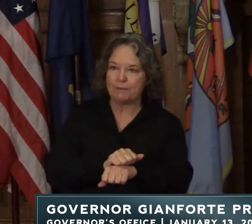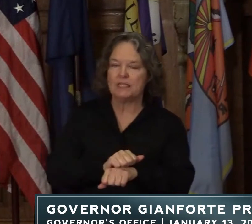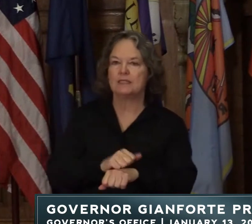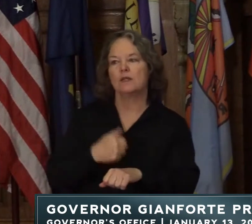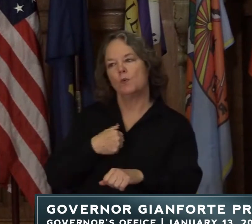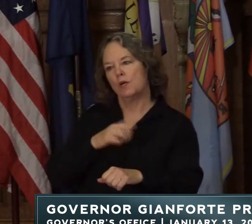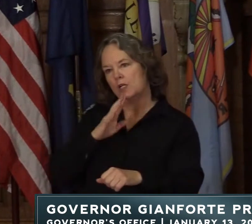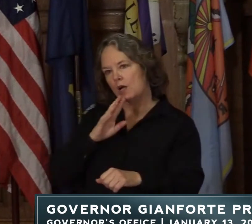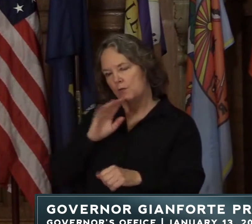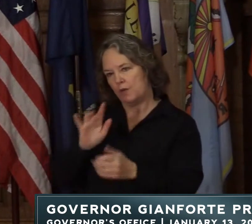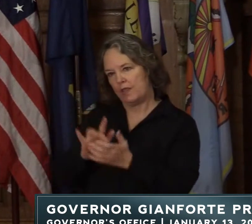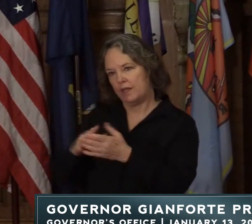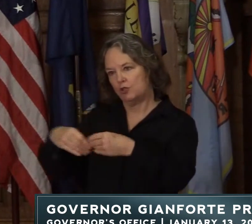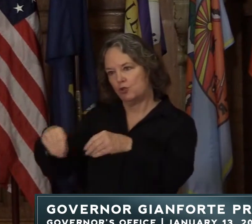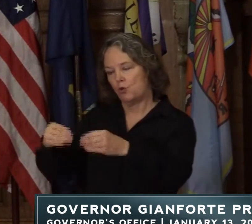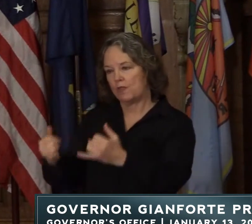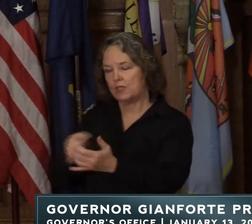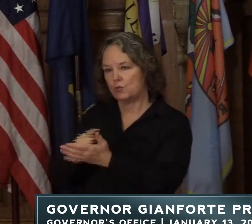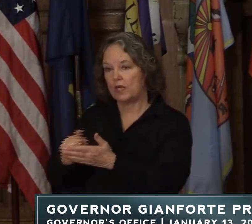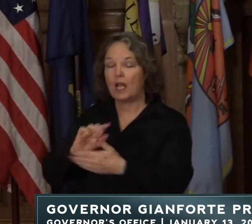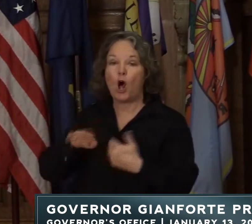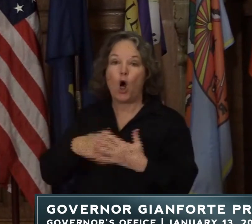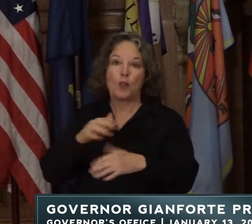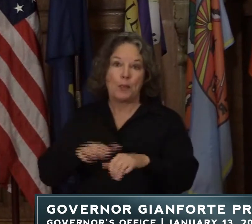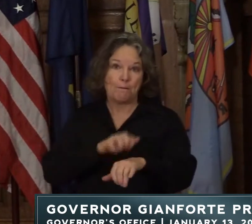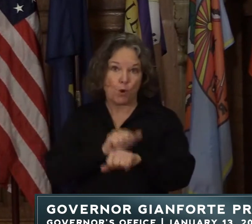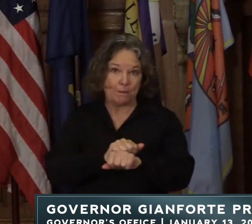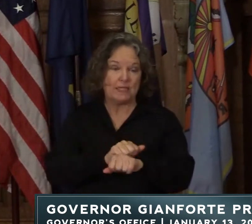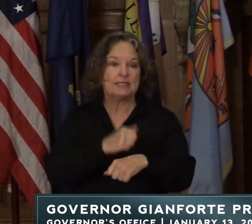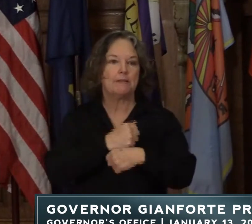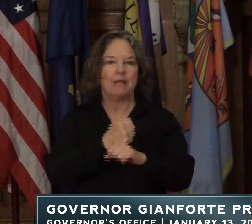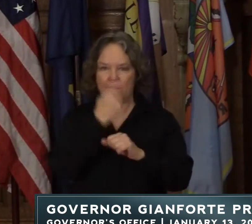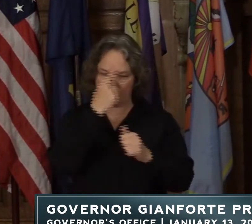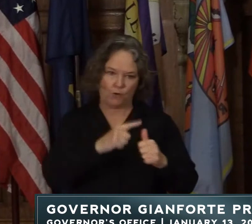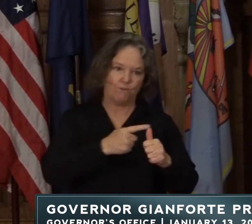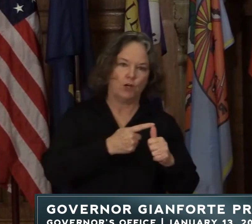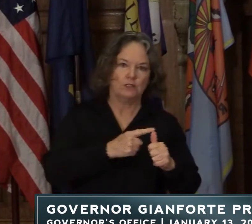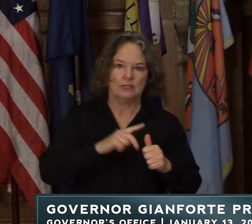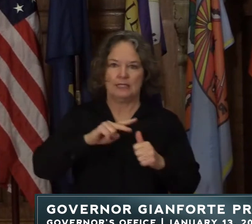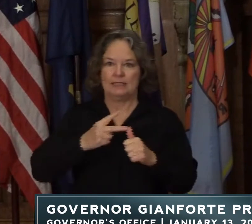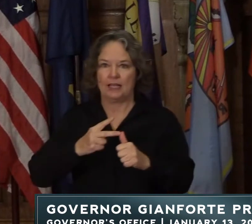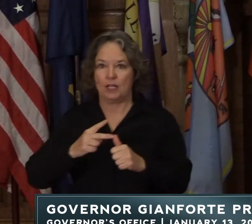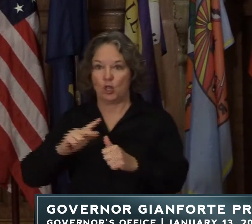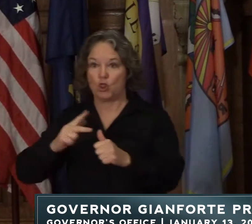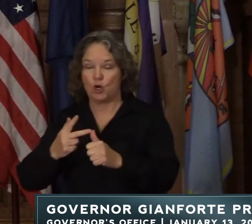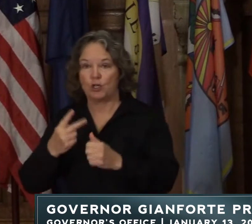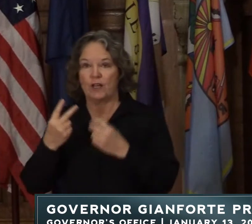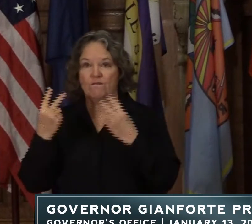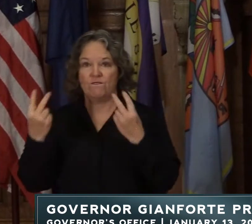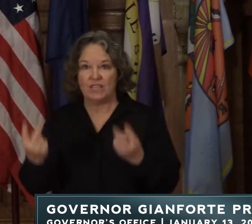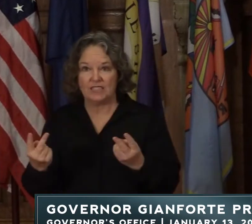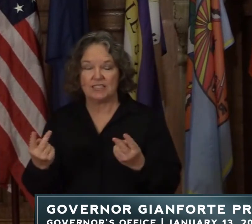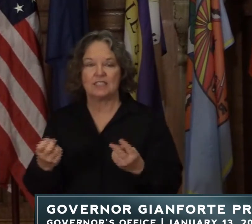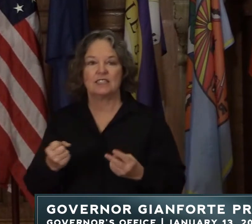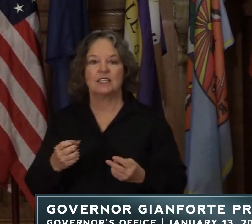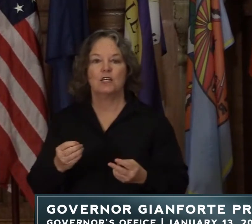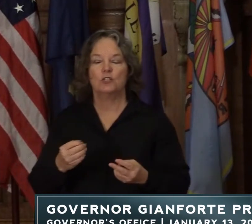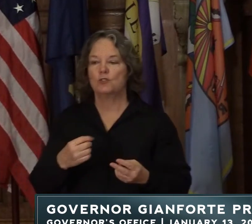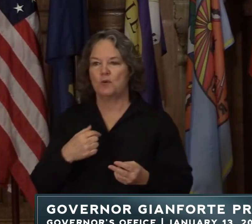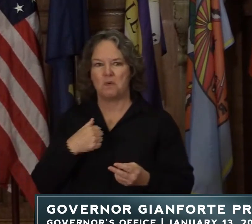Walgreens this week, and all appointments have been made for first, second, and third visits. And so I'm not aware of